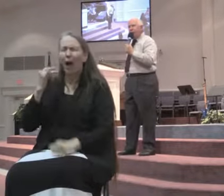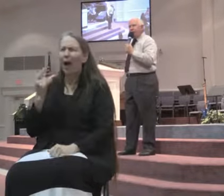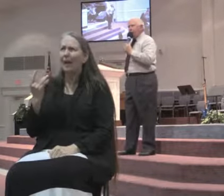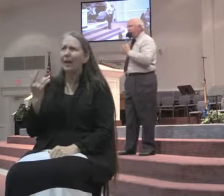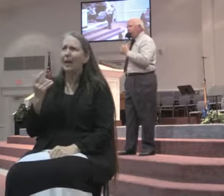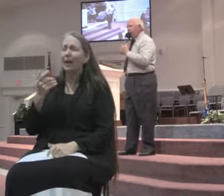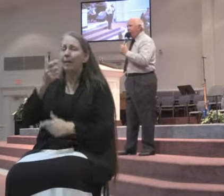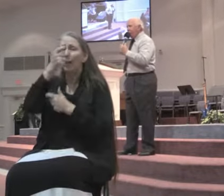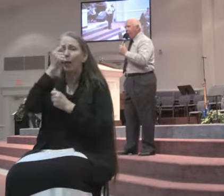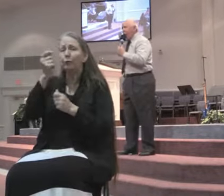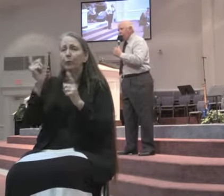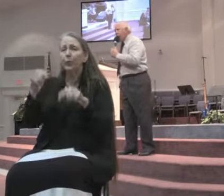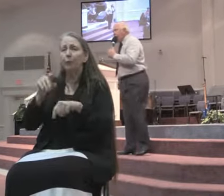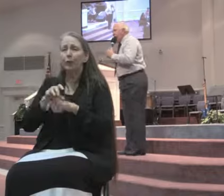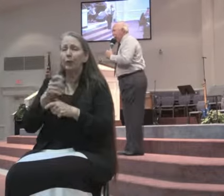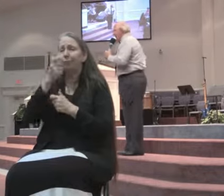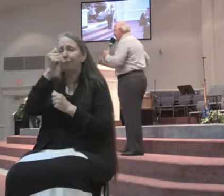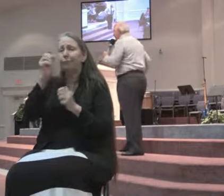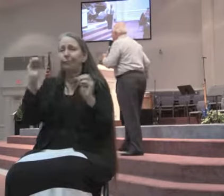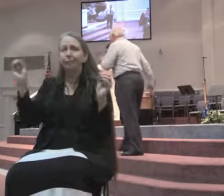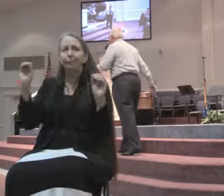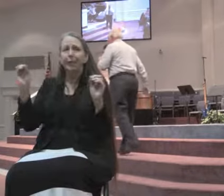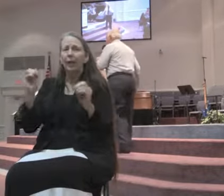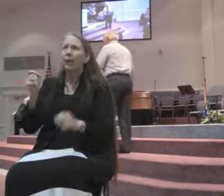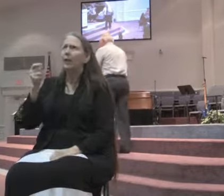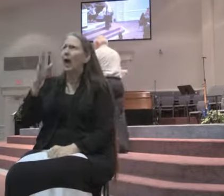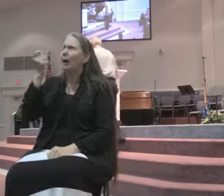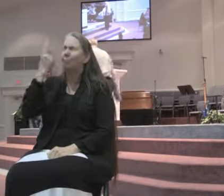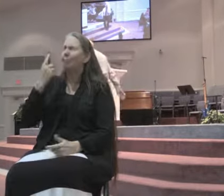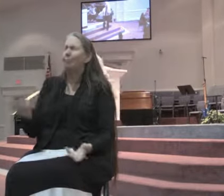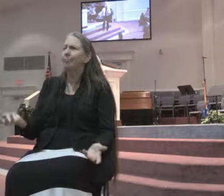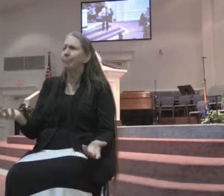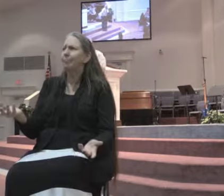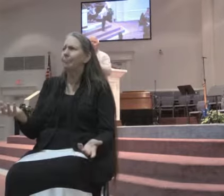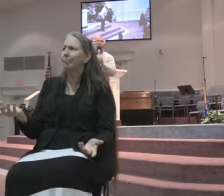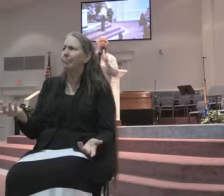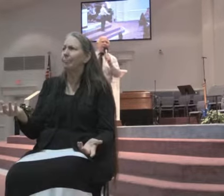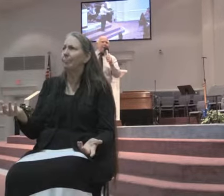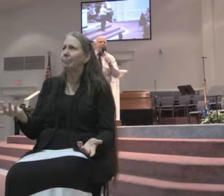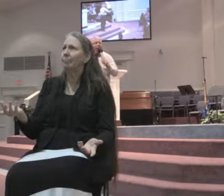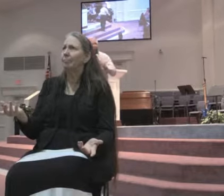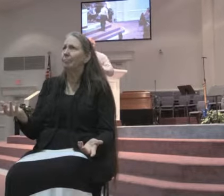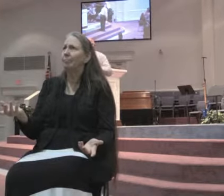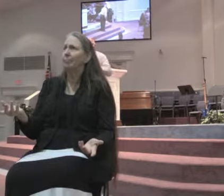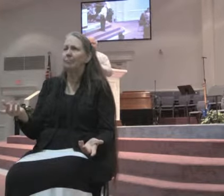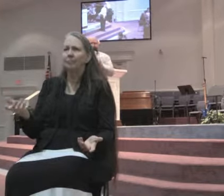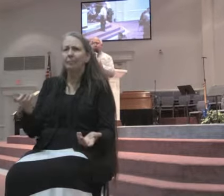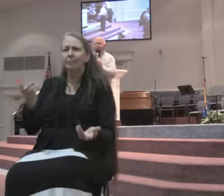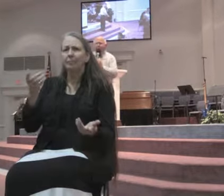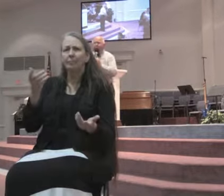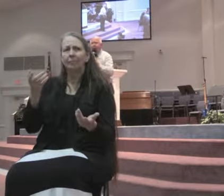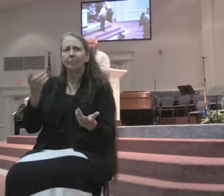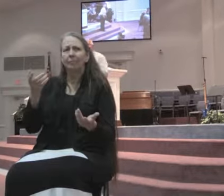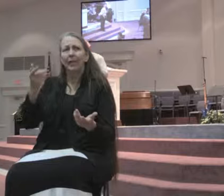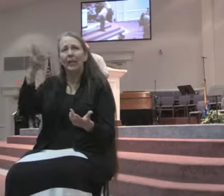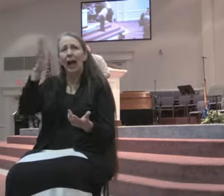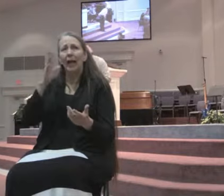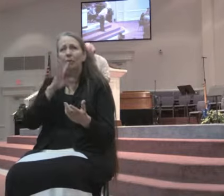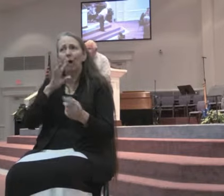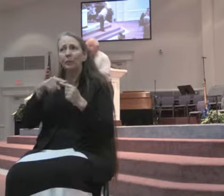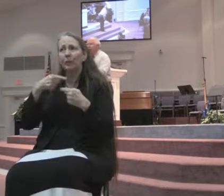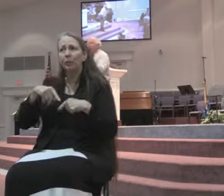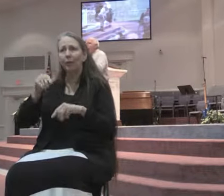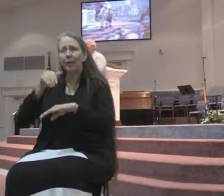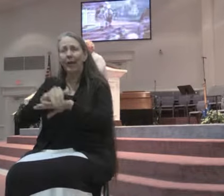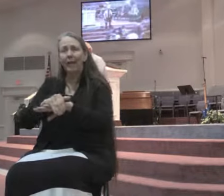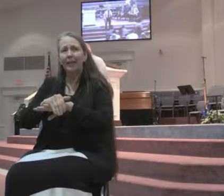lose their interest in coming to church. And I said, God, I don't understand. And Lord God, he spoke to me in the night